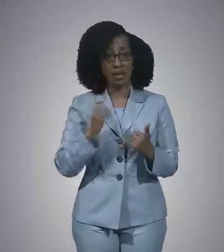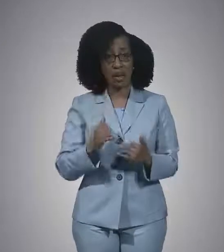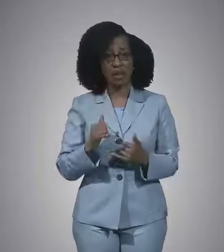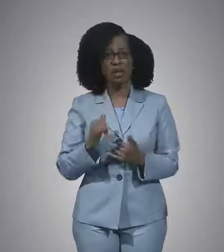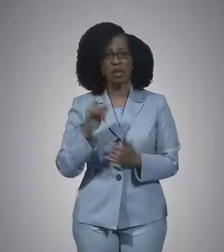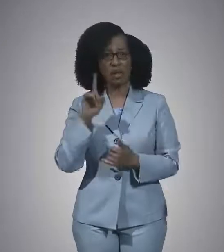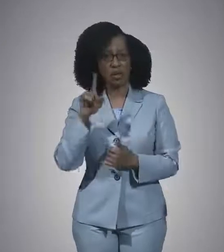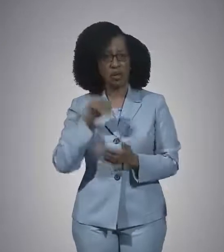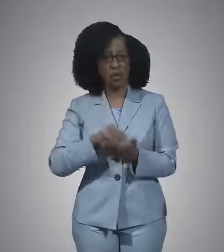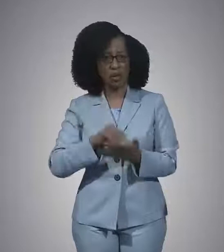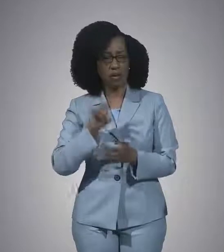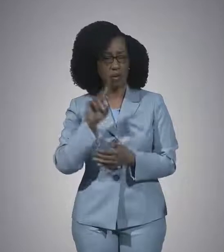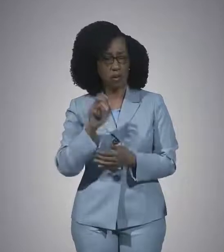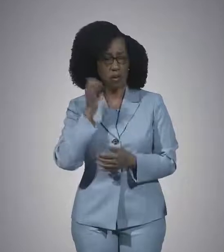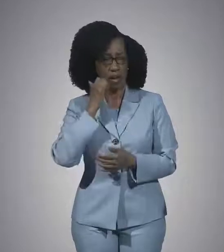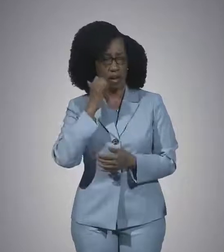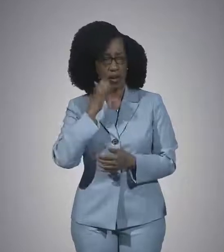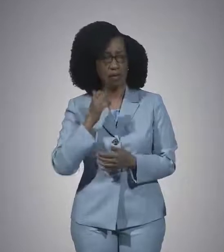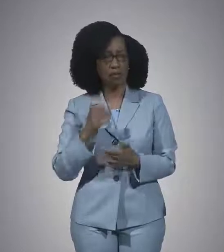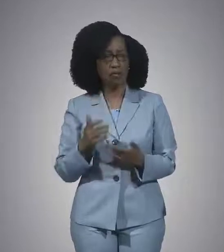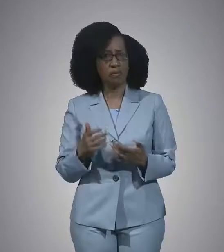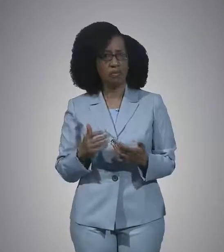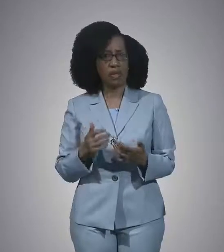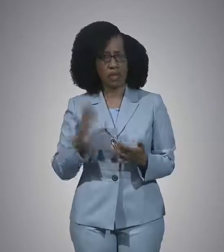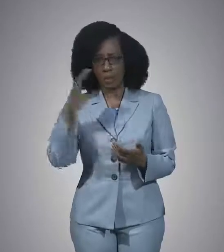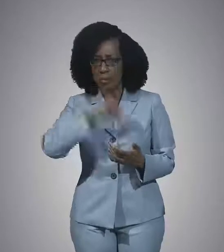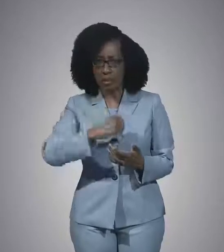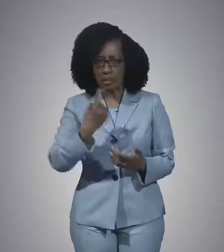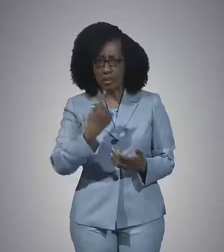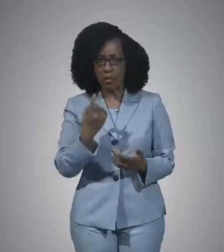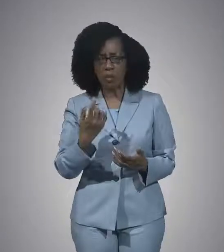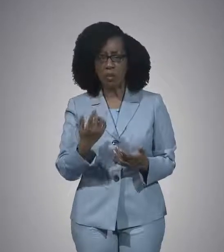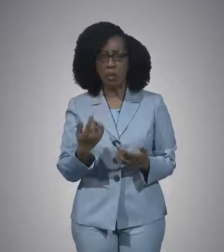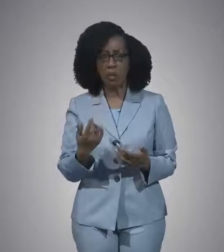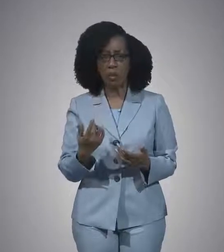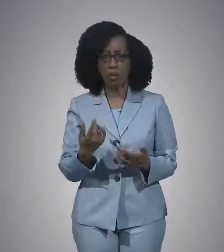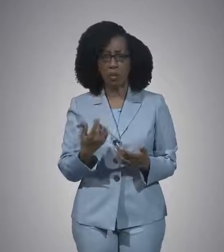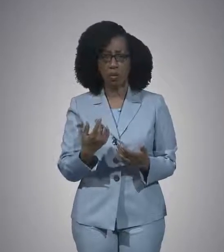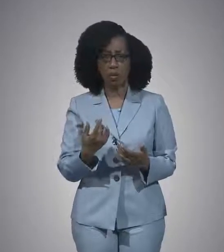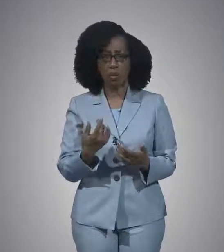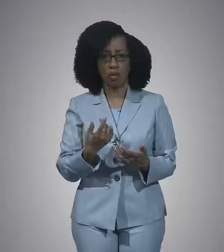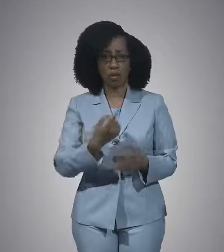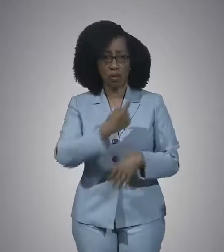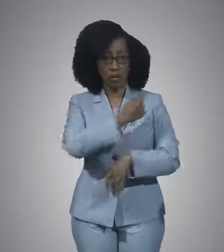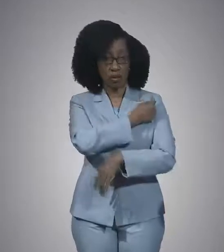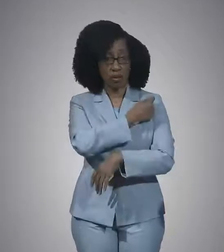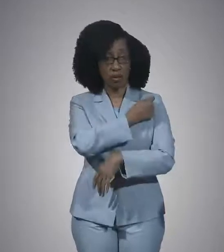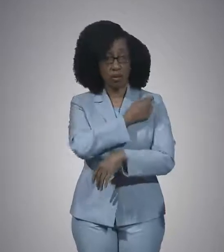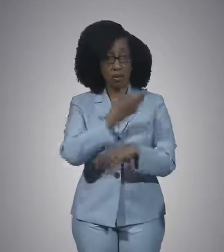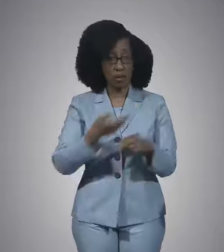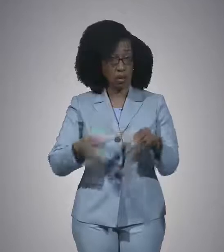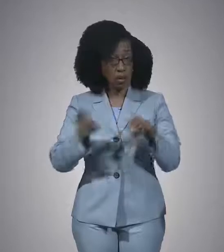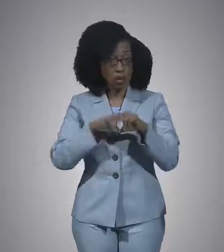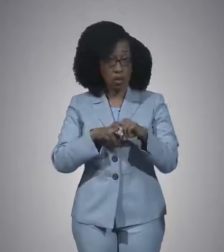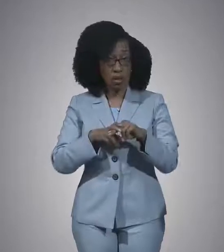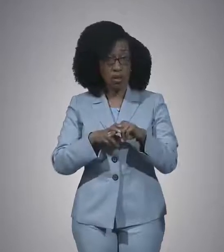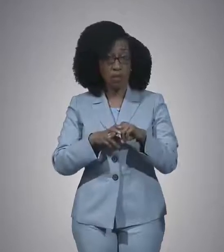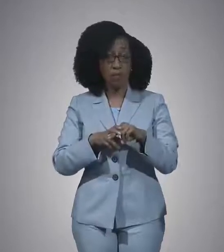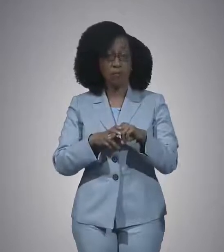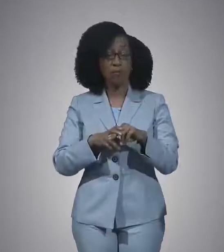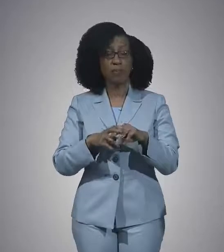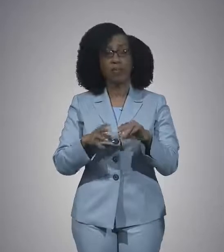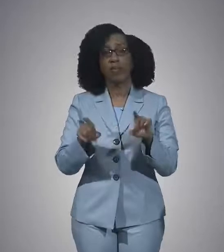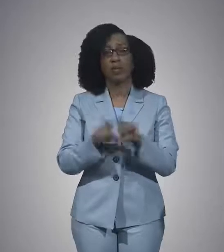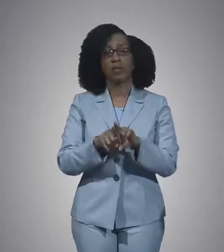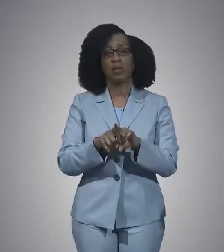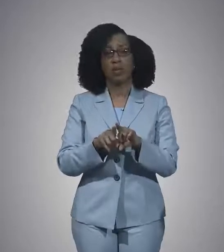a day. Is there an uptick that I'm missing, or is vaccine uptake actually decreasing? And then also, I just wanted